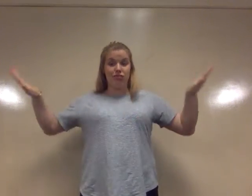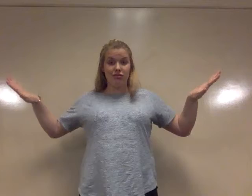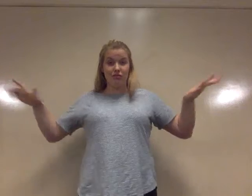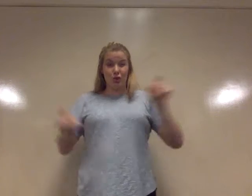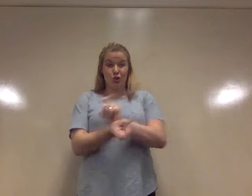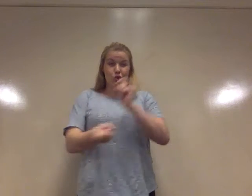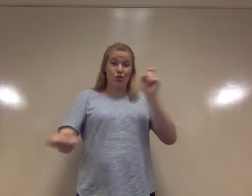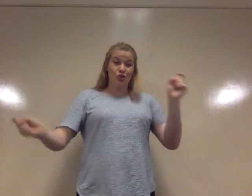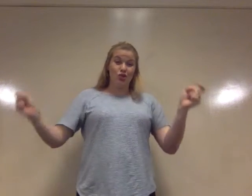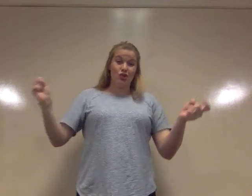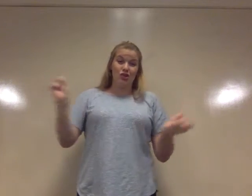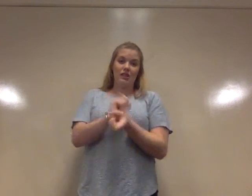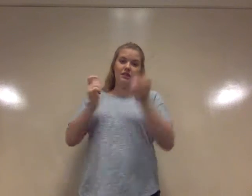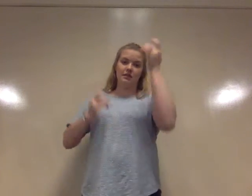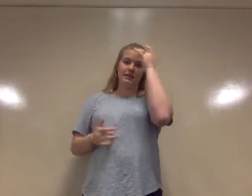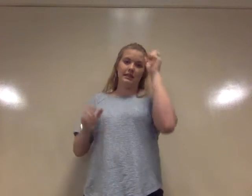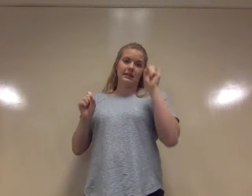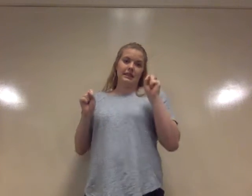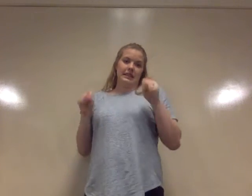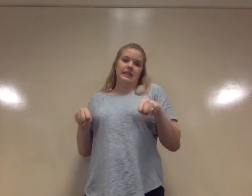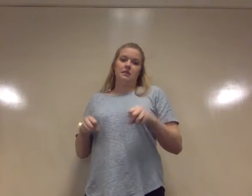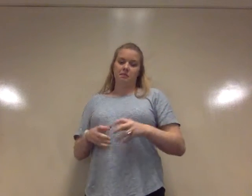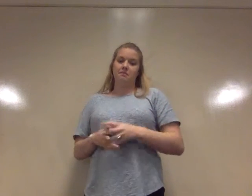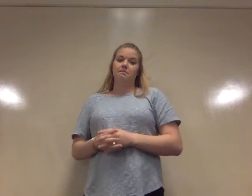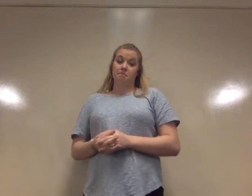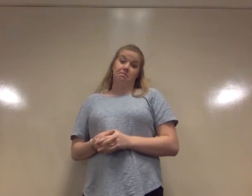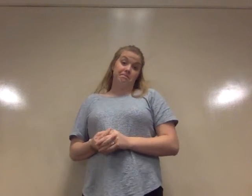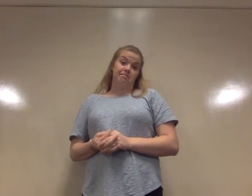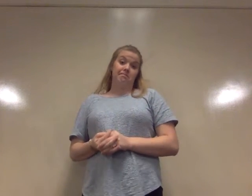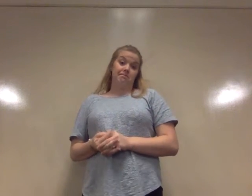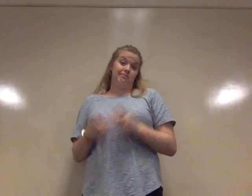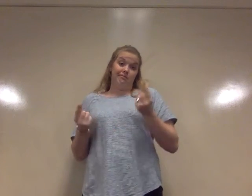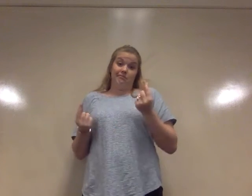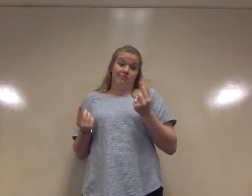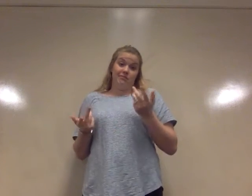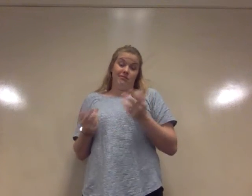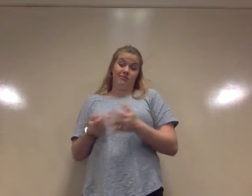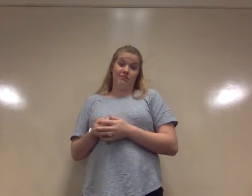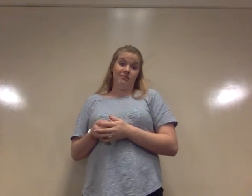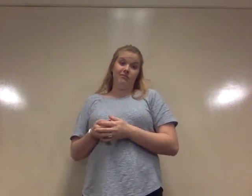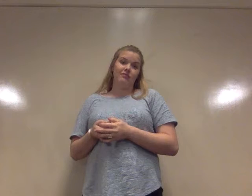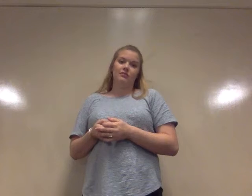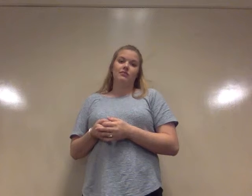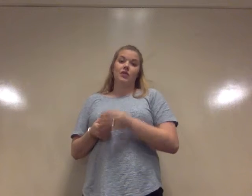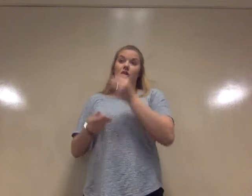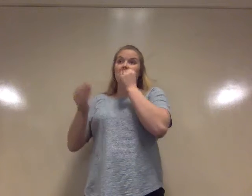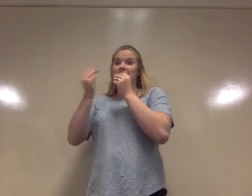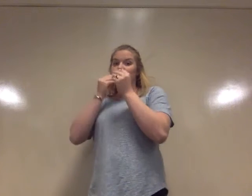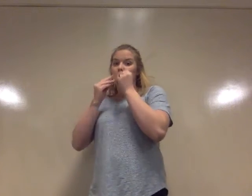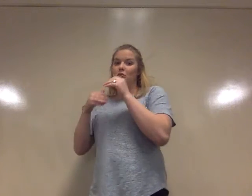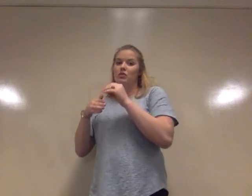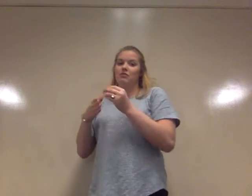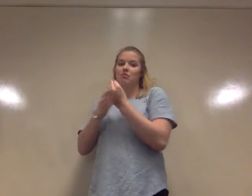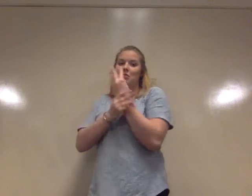of our worst diseases. They say all we need to do is adopt a whole foods, plant-based diet. It